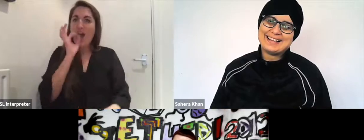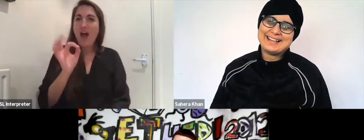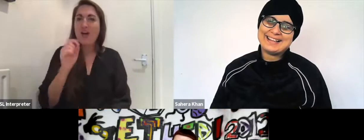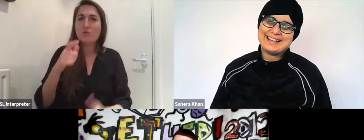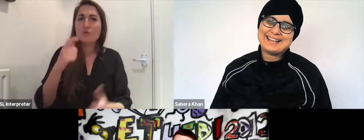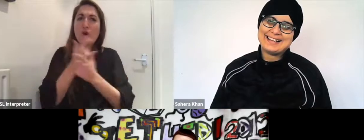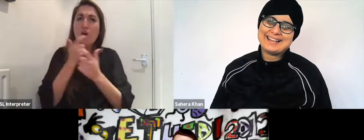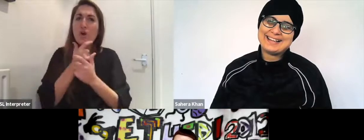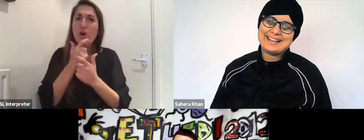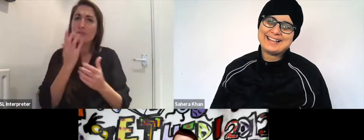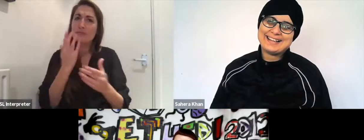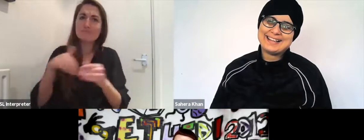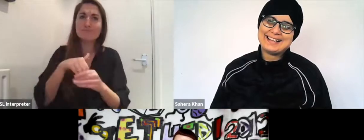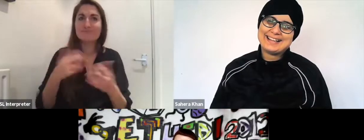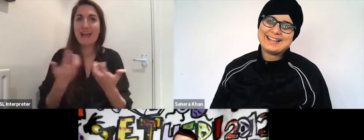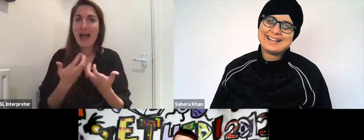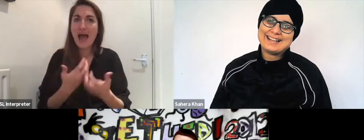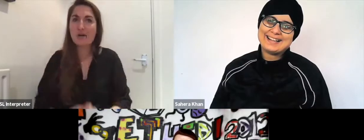comedy?